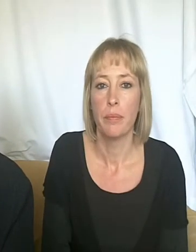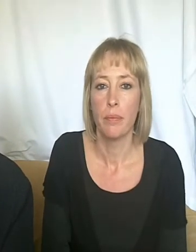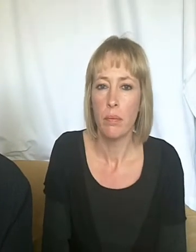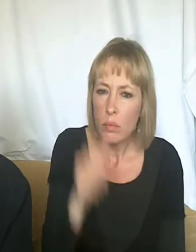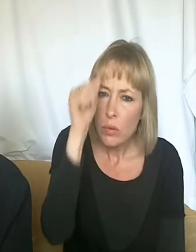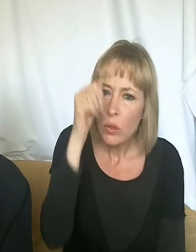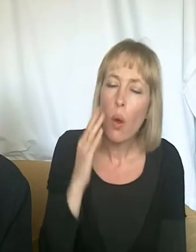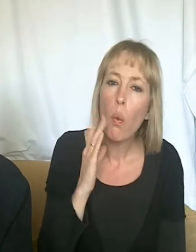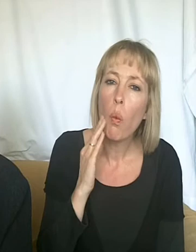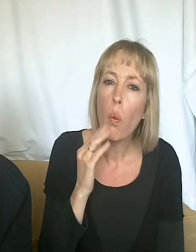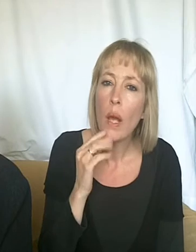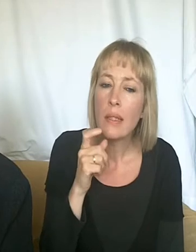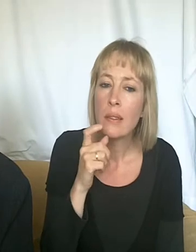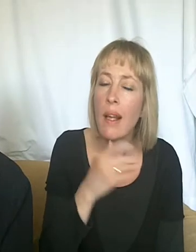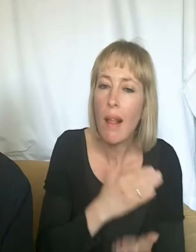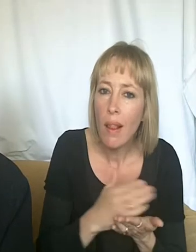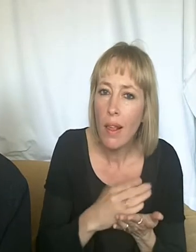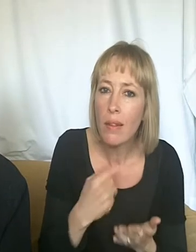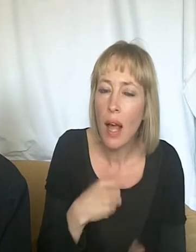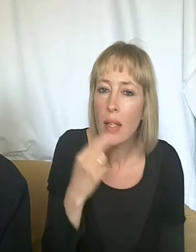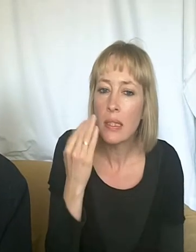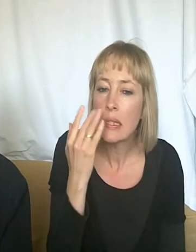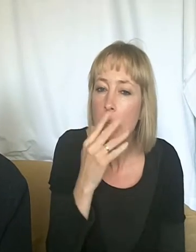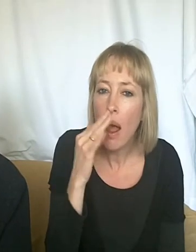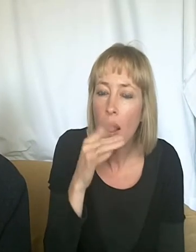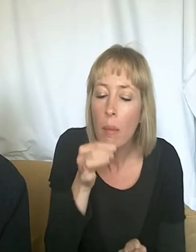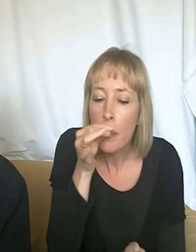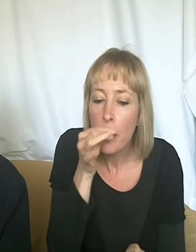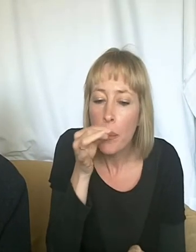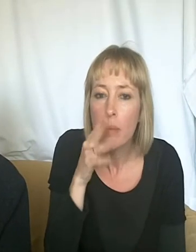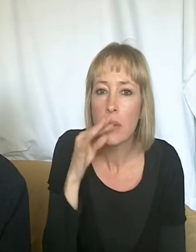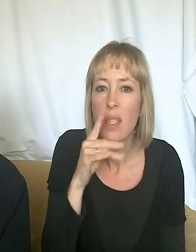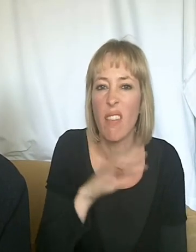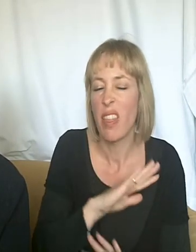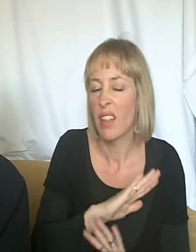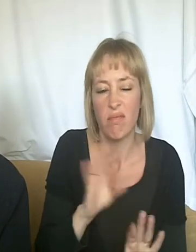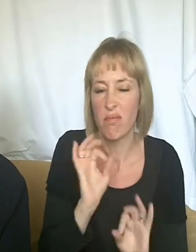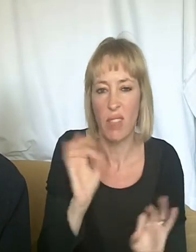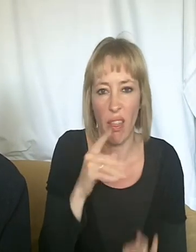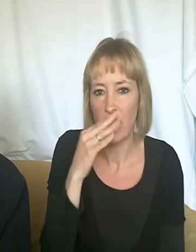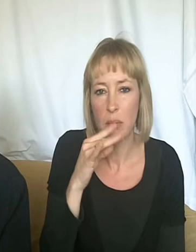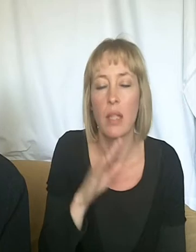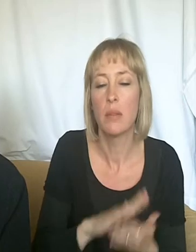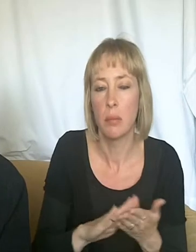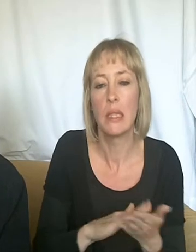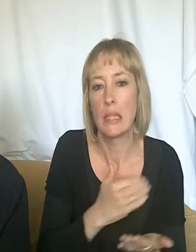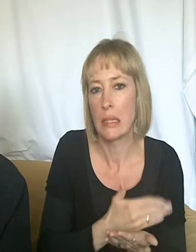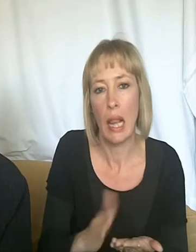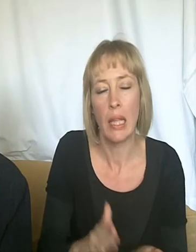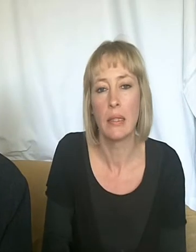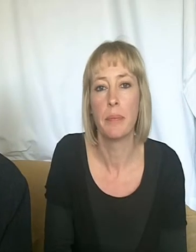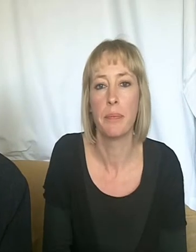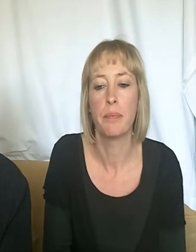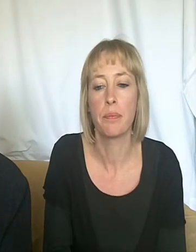clean, I smell them, and if they don't smell of anything at all, I know that the cartomizer